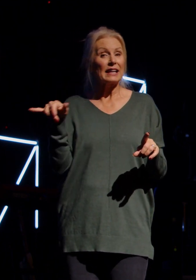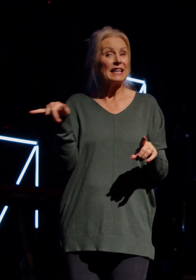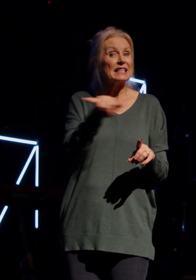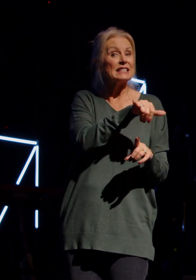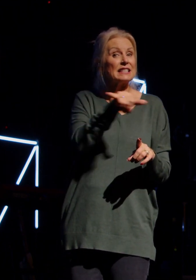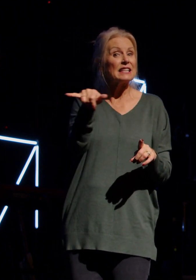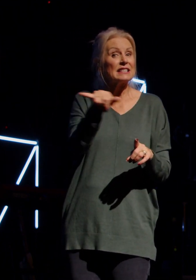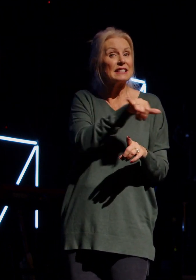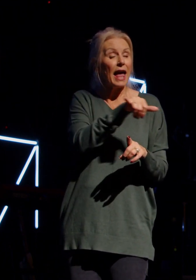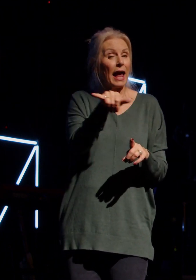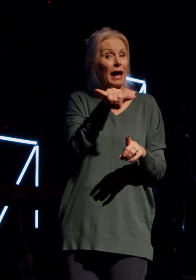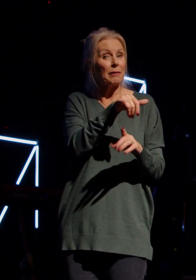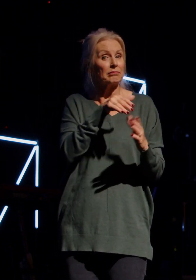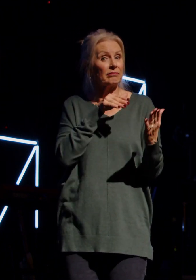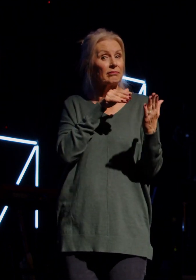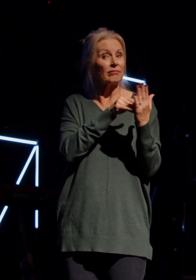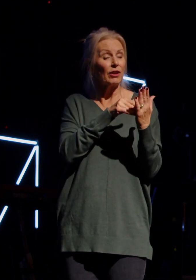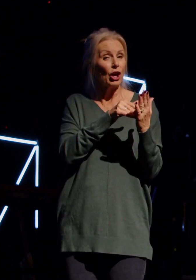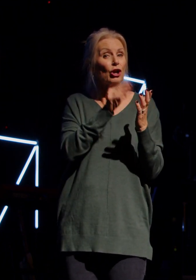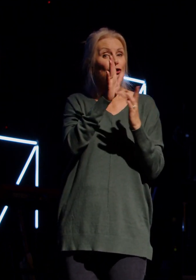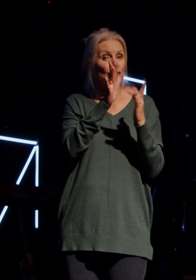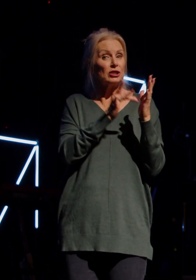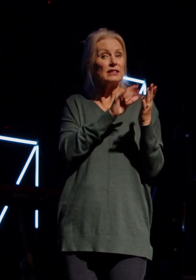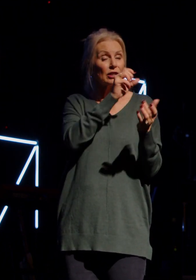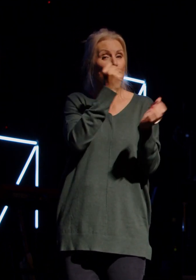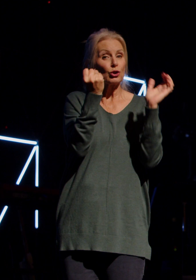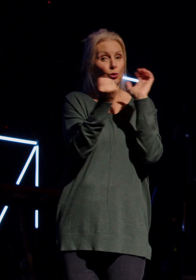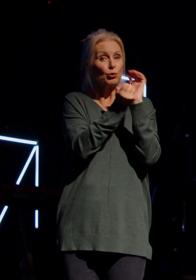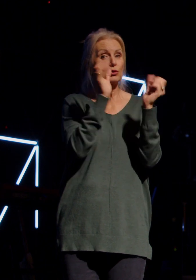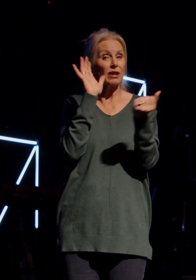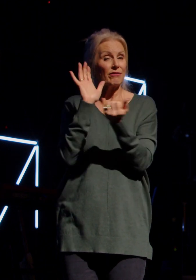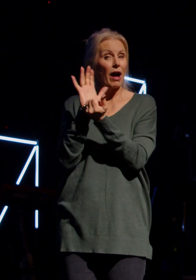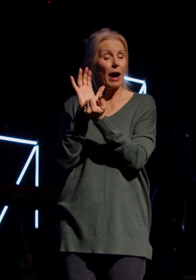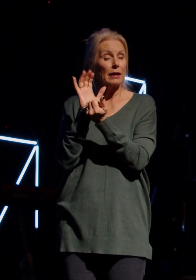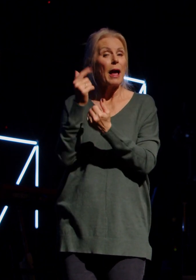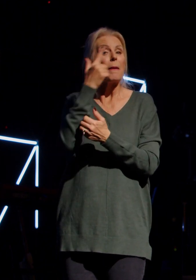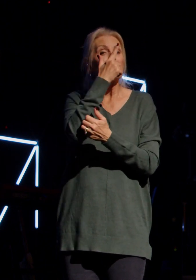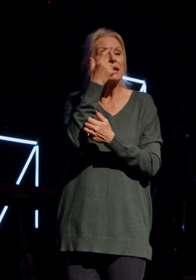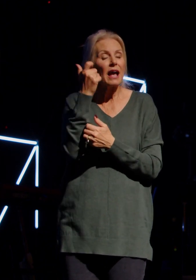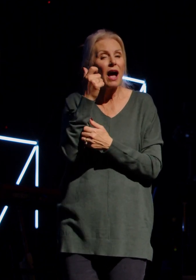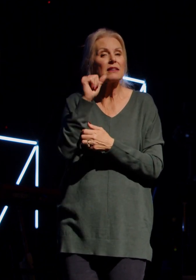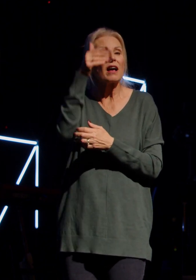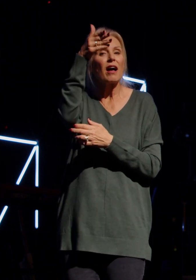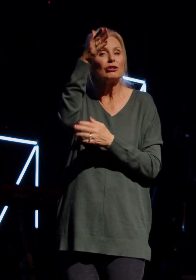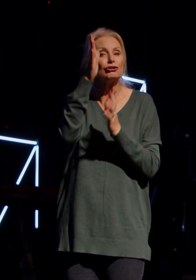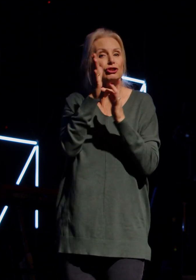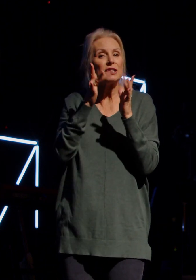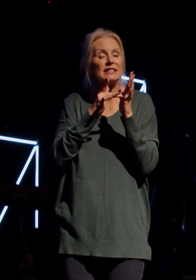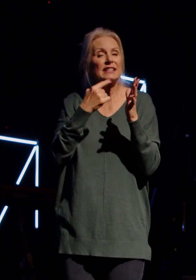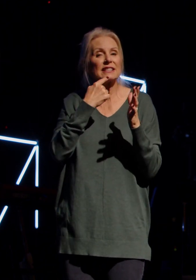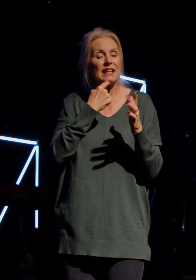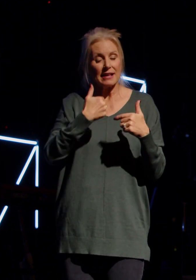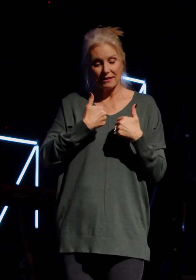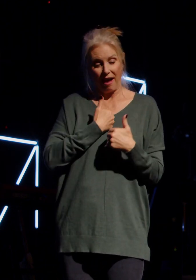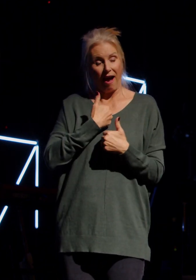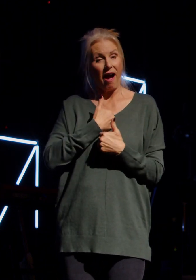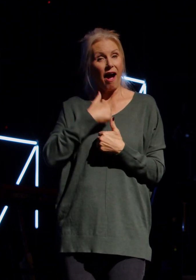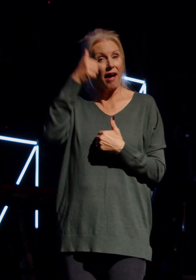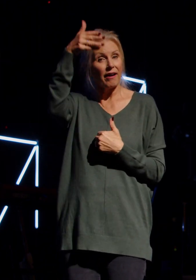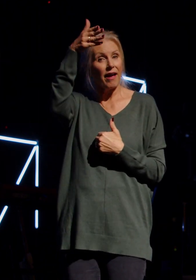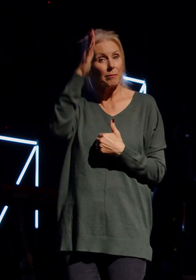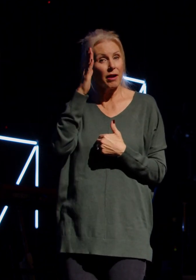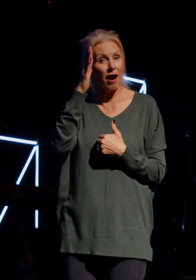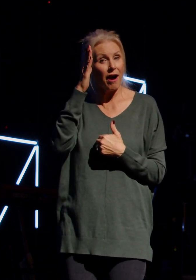Jesus crucified in Mark chapter 14. That's what gets him crucified. Why? He's claiming to be God. So the religious leader said in verse